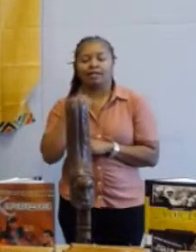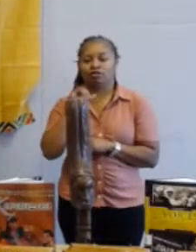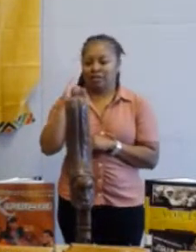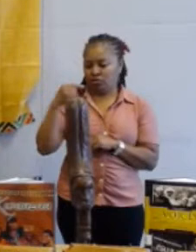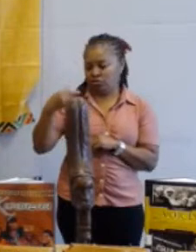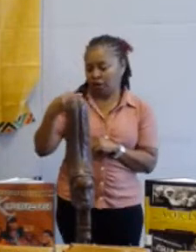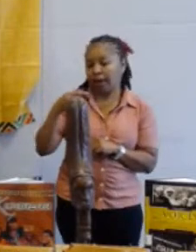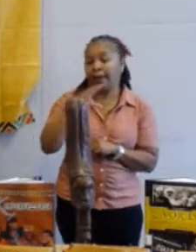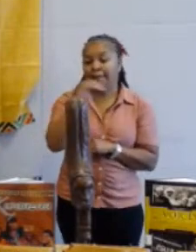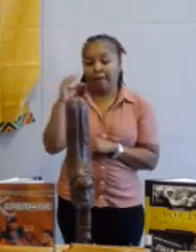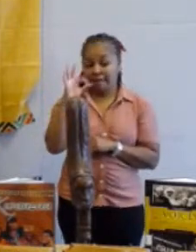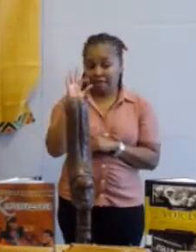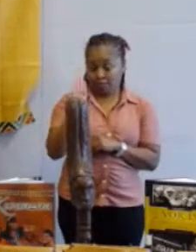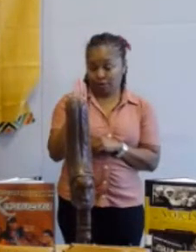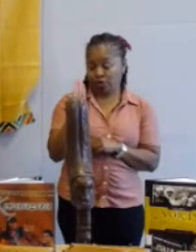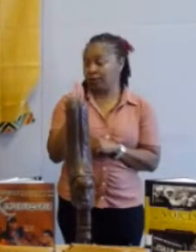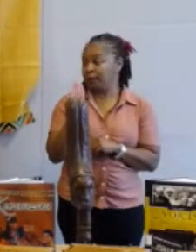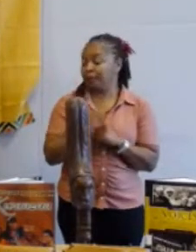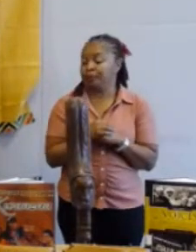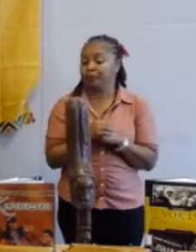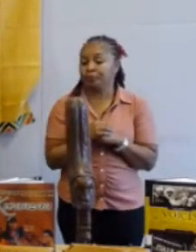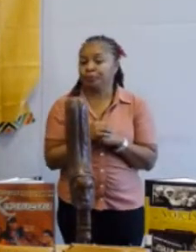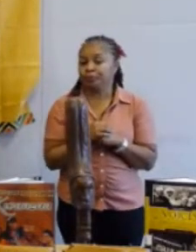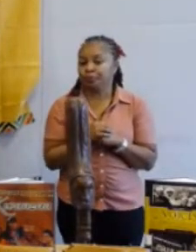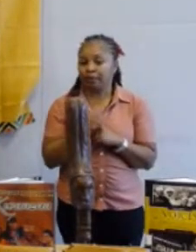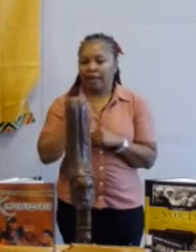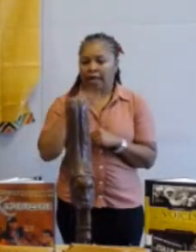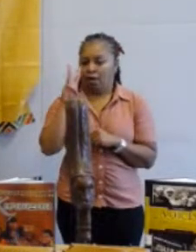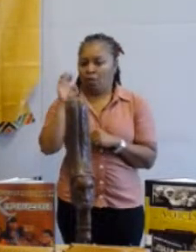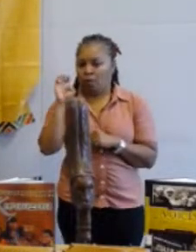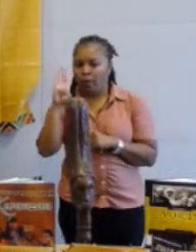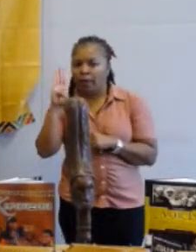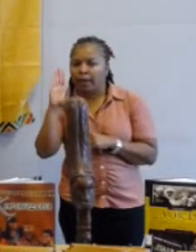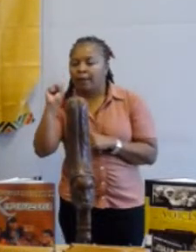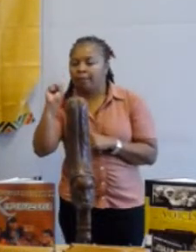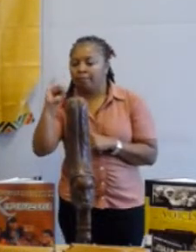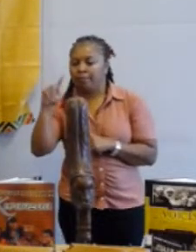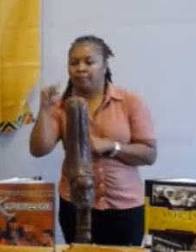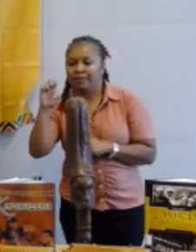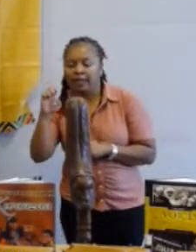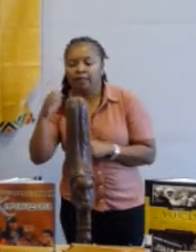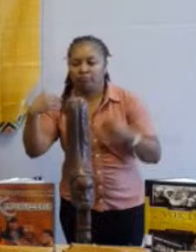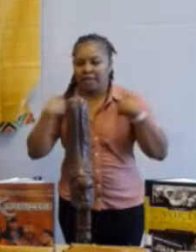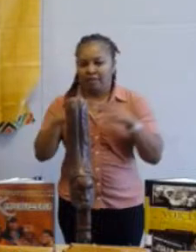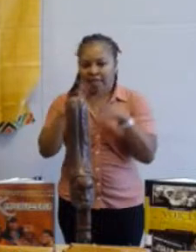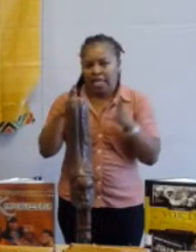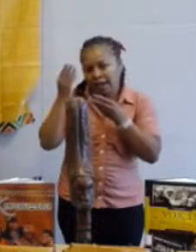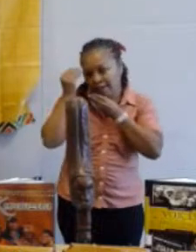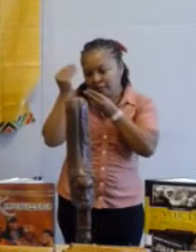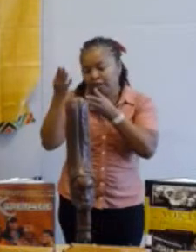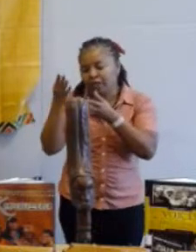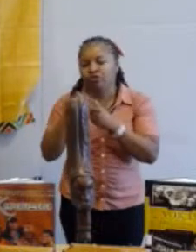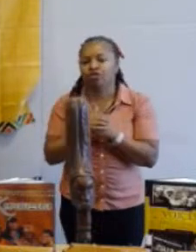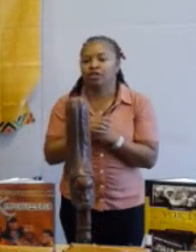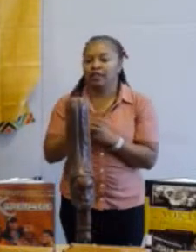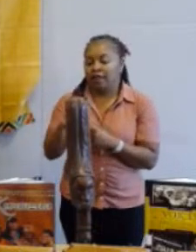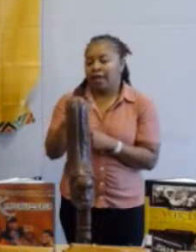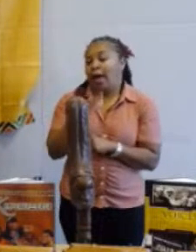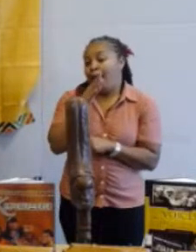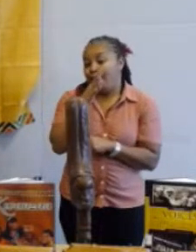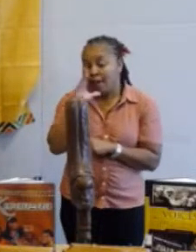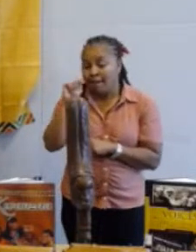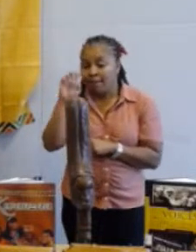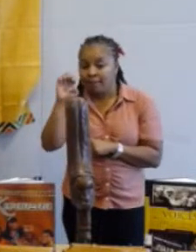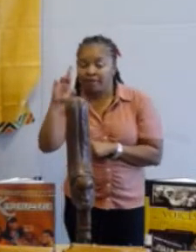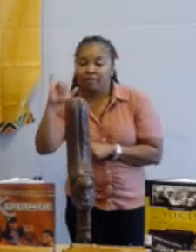and Facebook. And our website, which includes a lot of the information that Mama Terry has